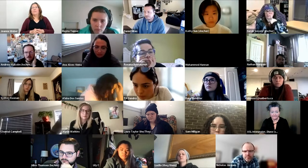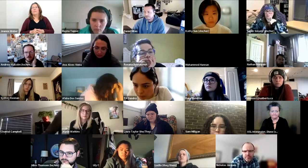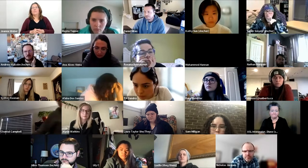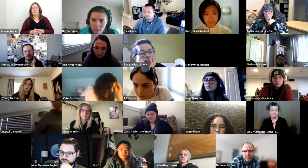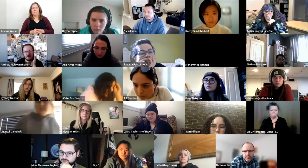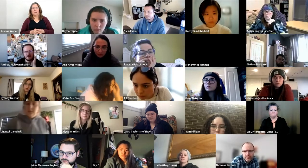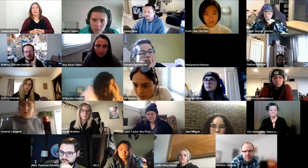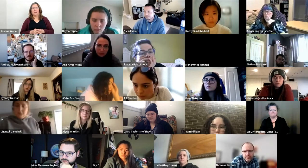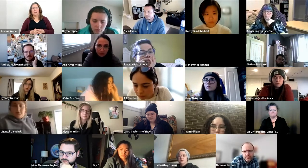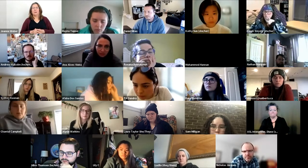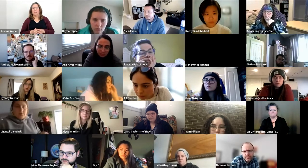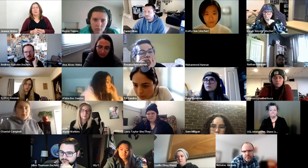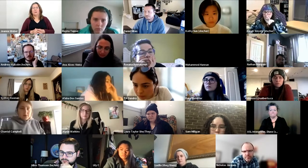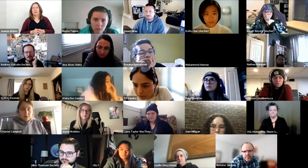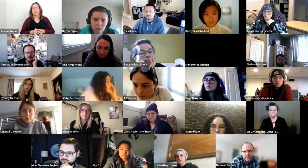quiz?